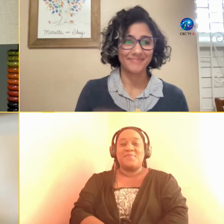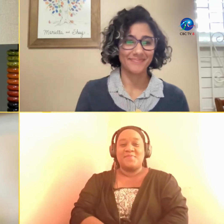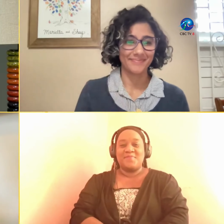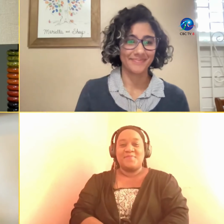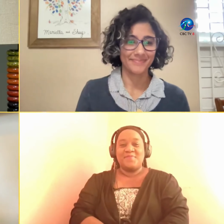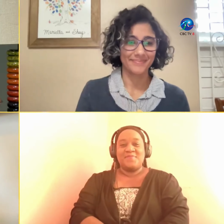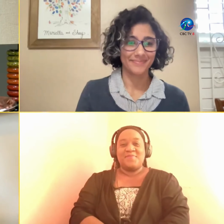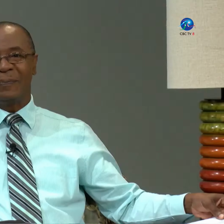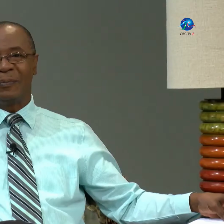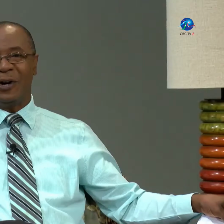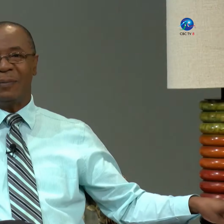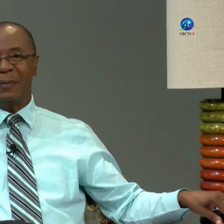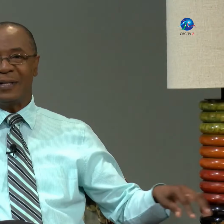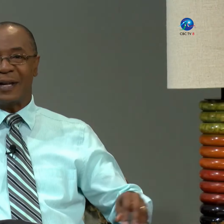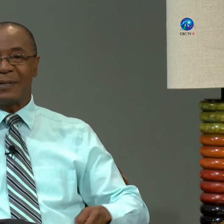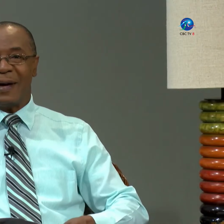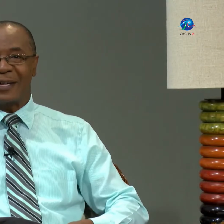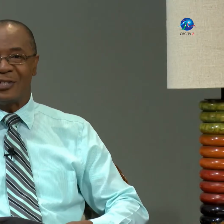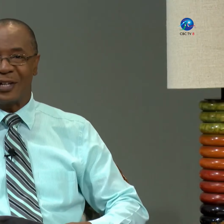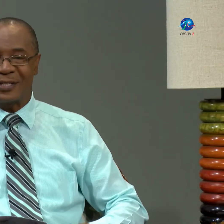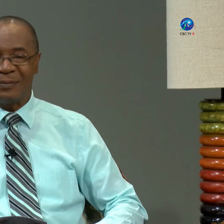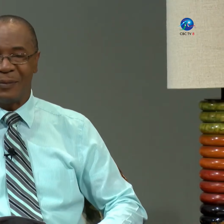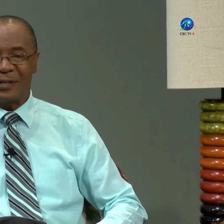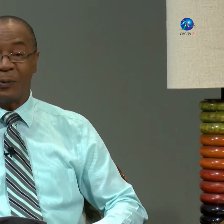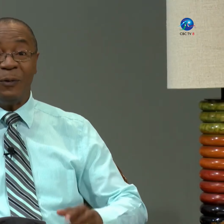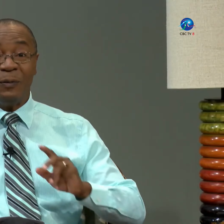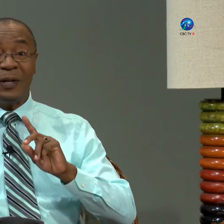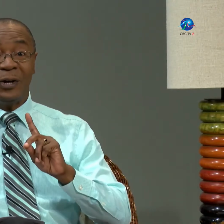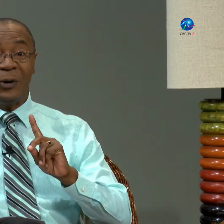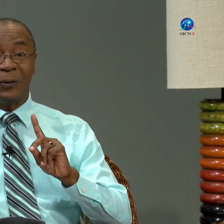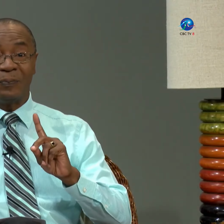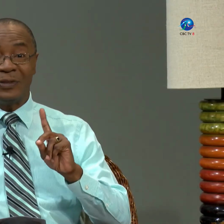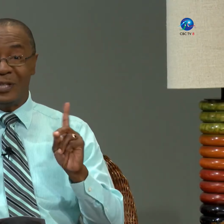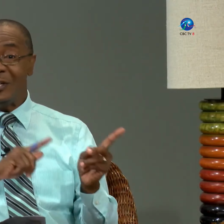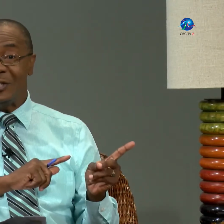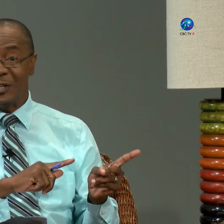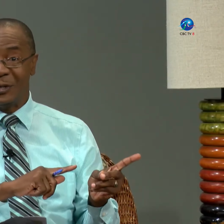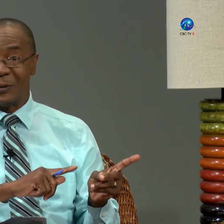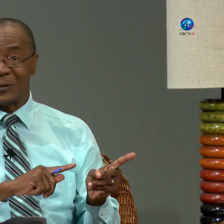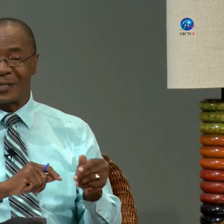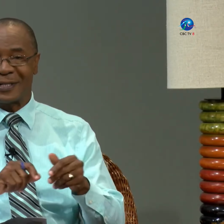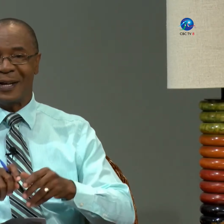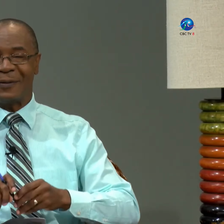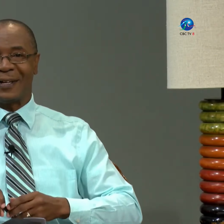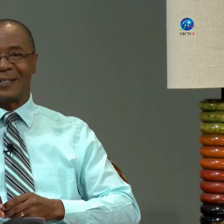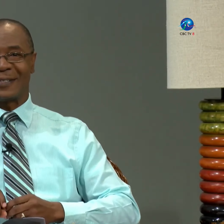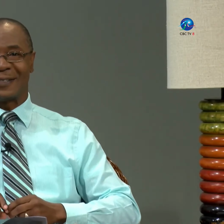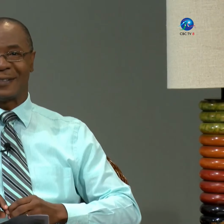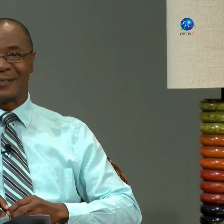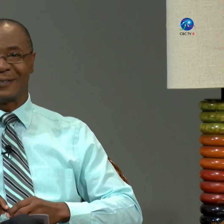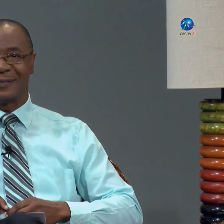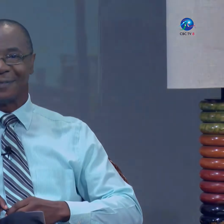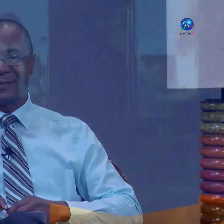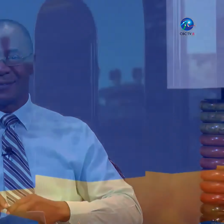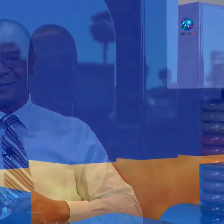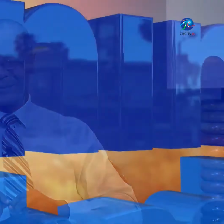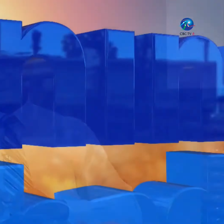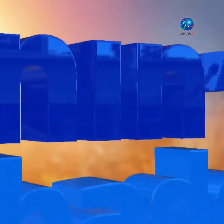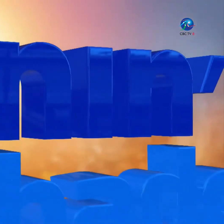You're very welcome indeed. Morning Barbellist comes back in just a moment. Where will we go? Tisha knows. Stay with us.